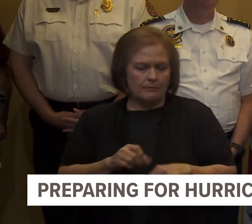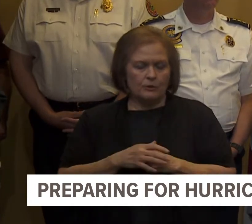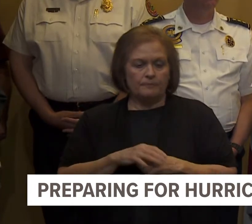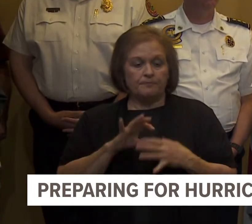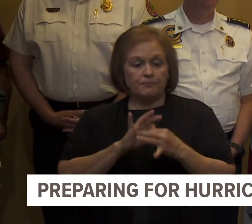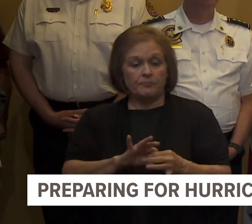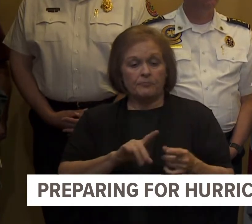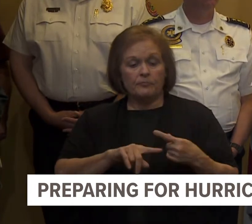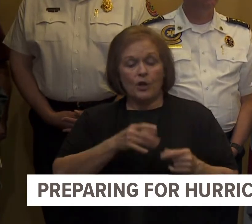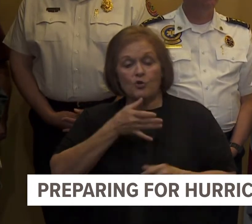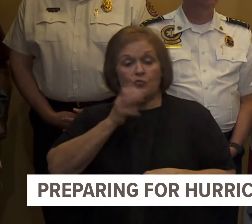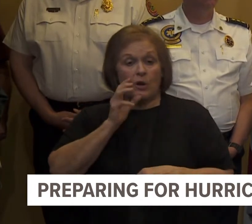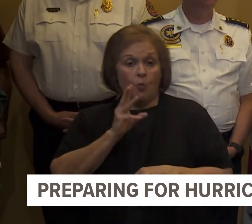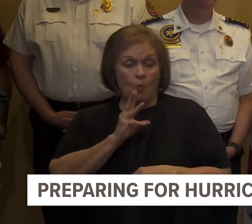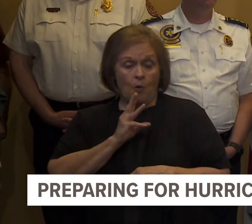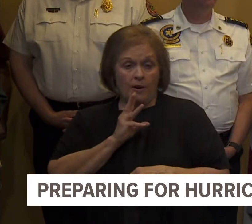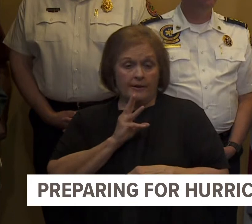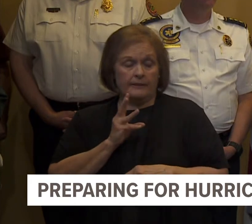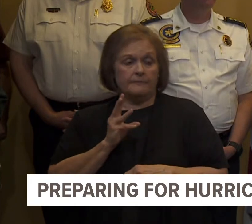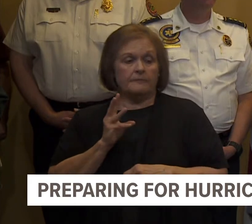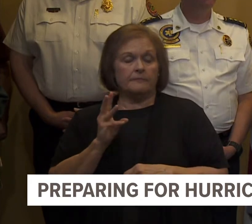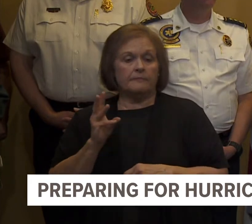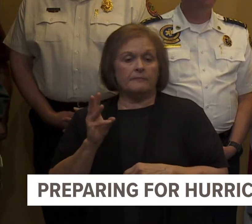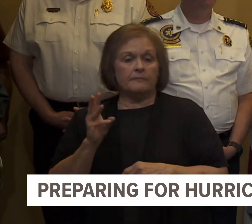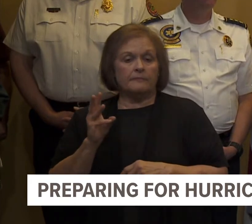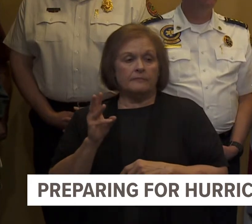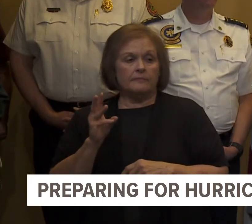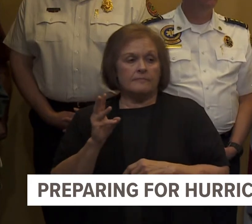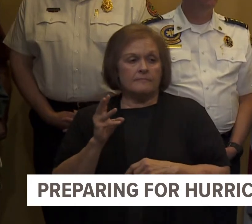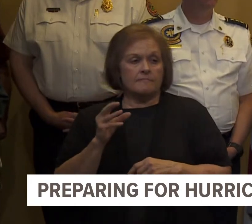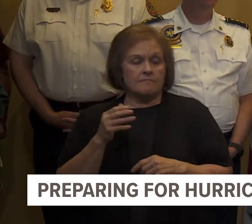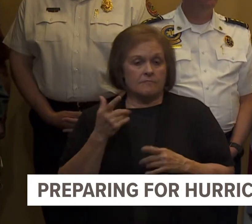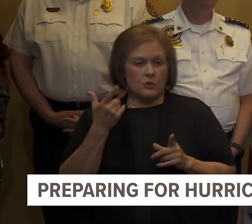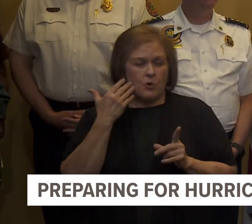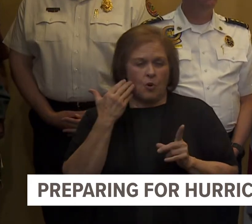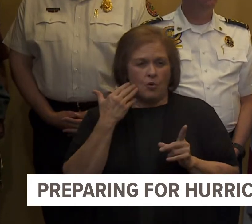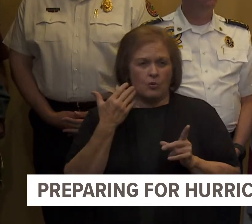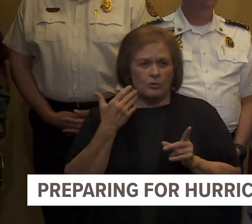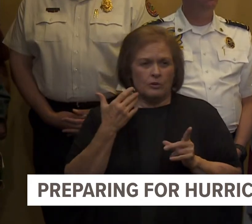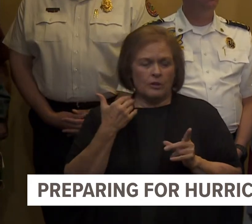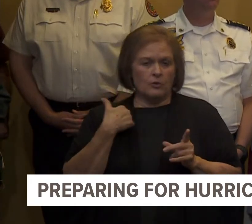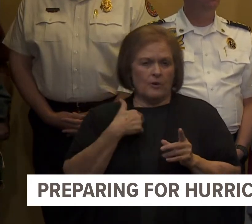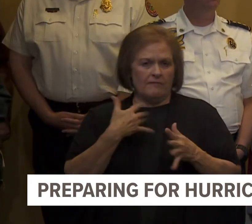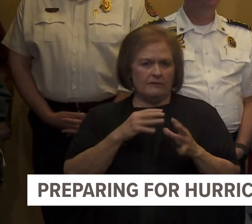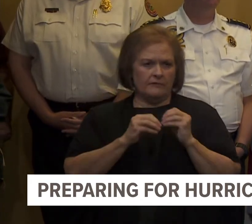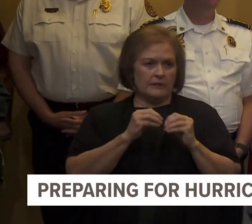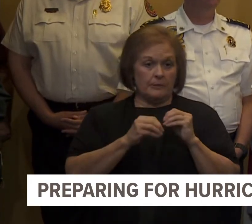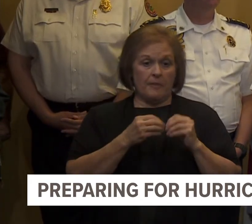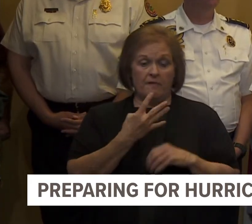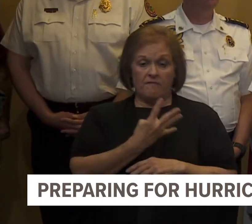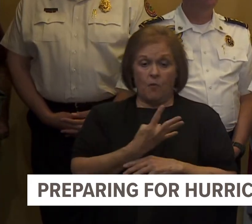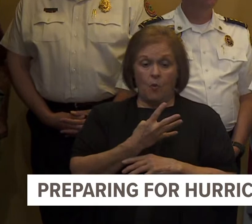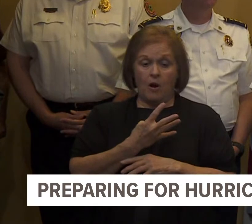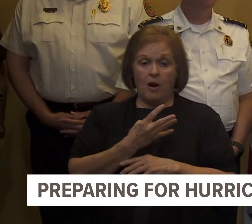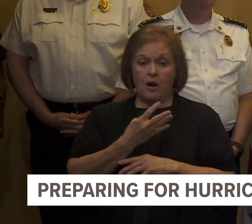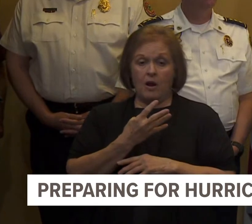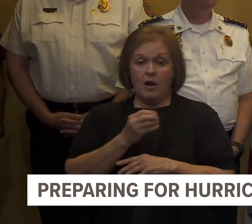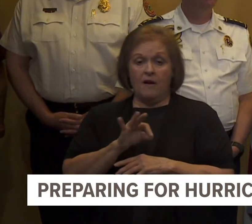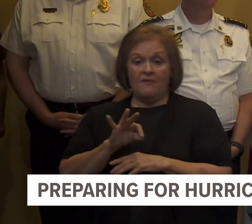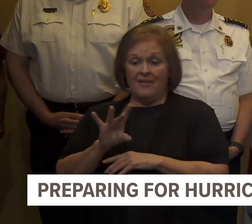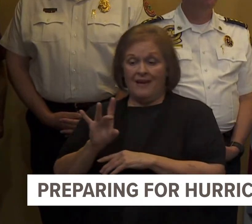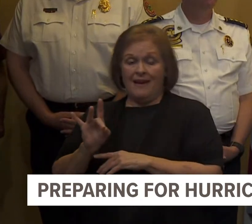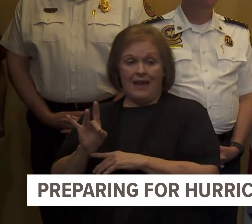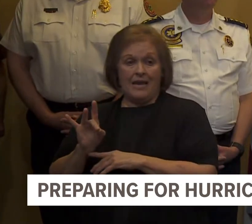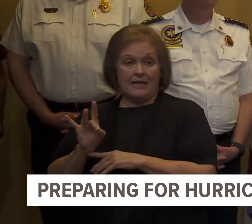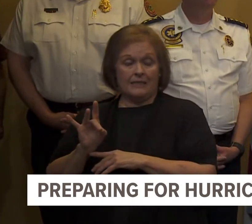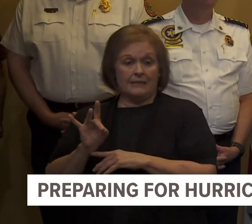Relative to drinking water, we have, as many of you know, had refurbished 4 of the 8